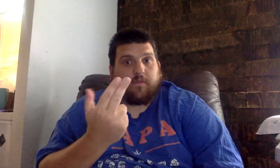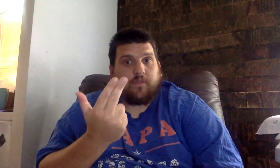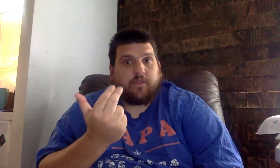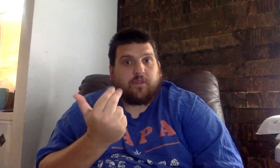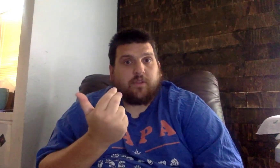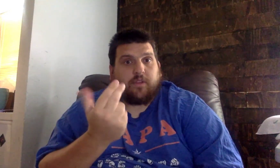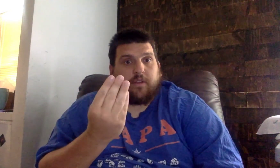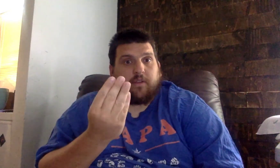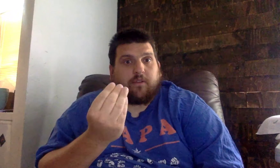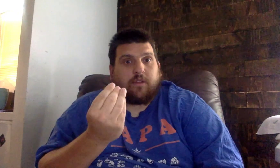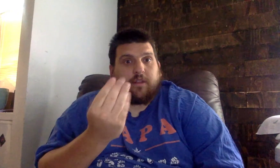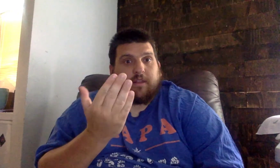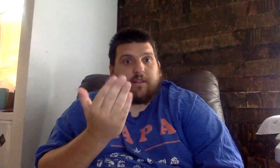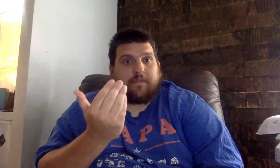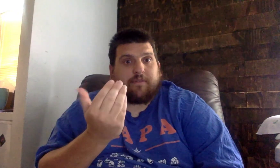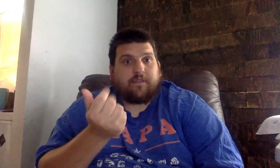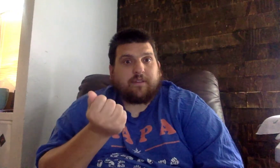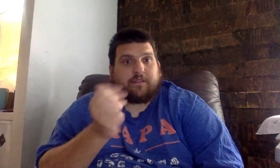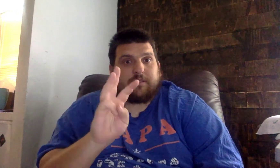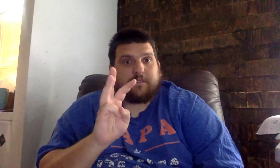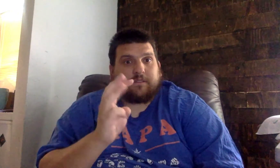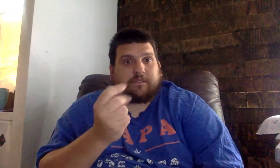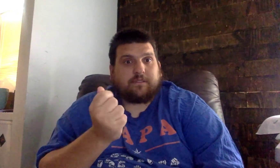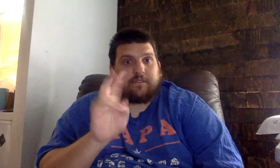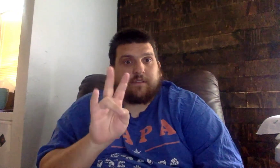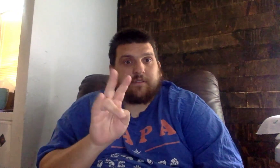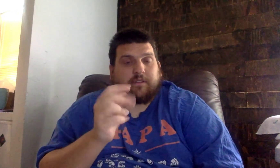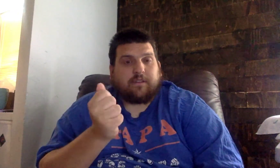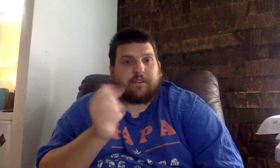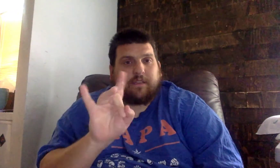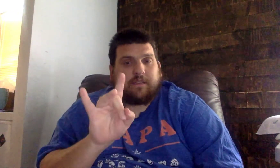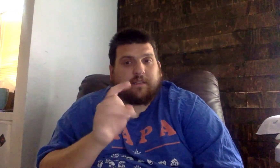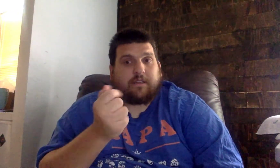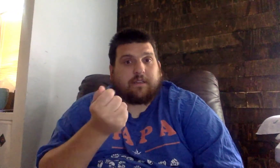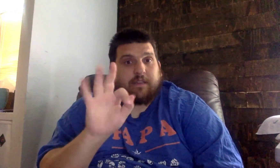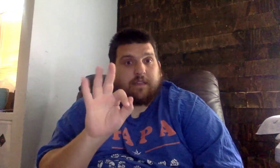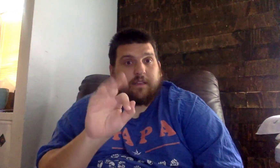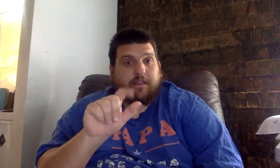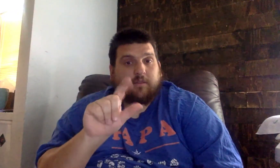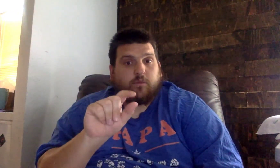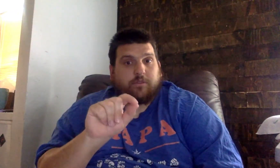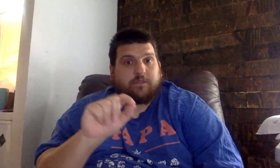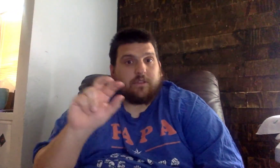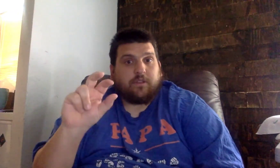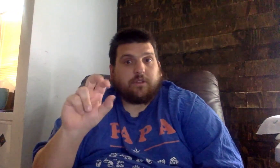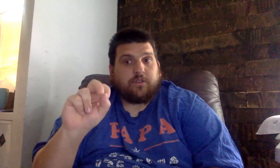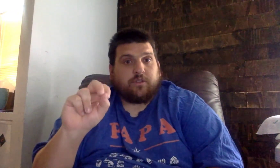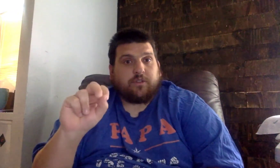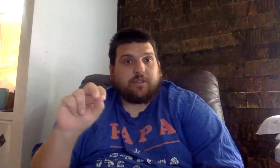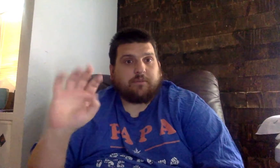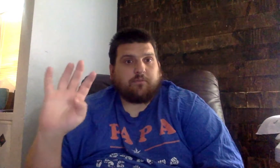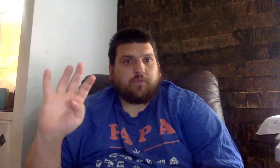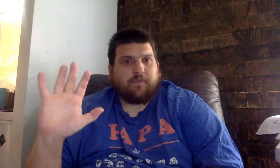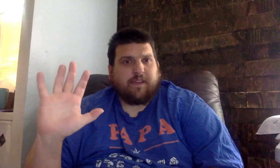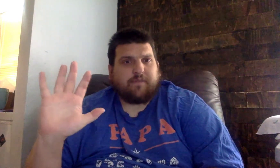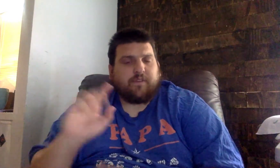12, 13, 14, 15, 16, 17, 18, 19, 20, 30,